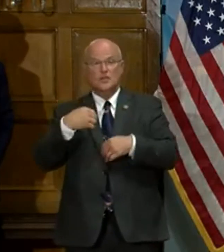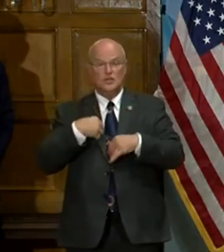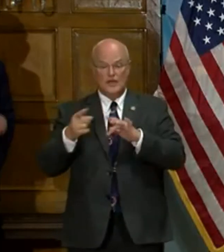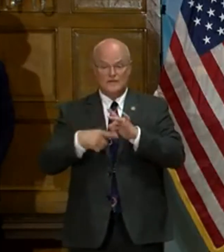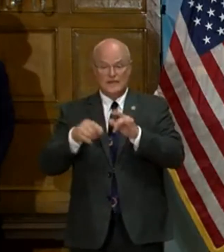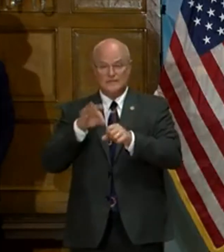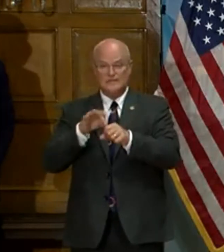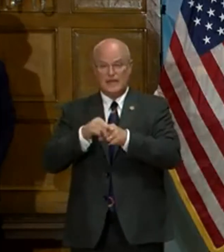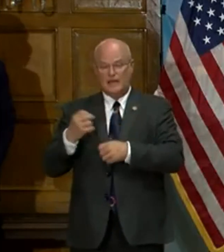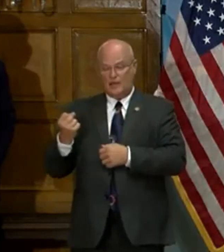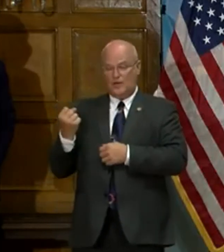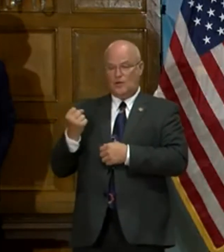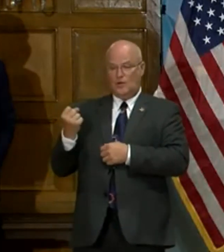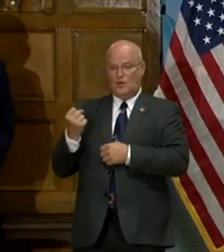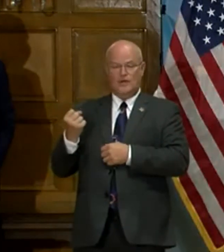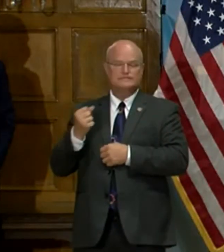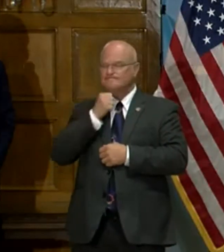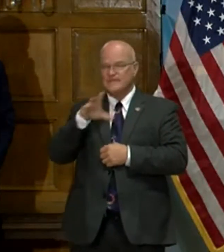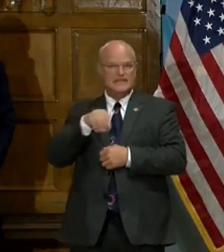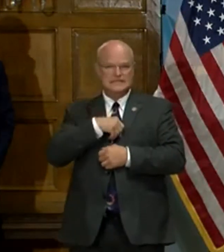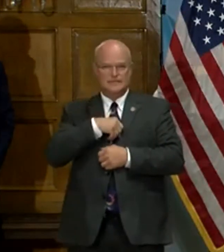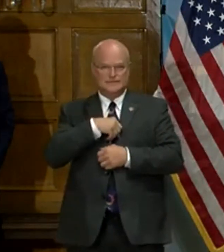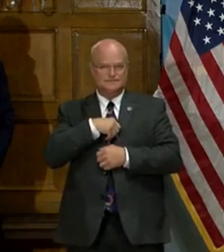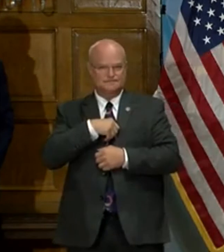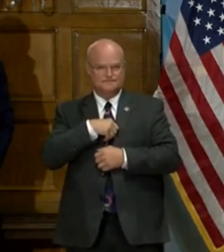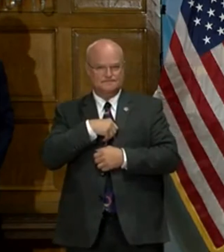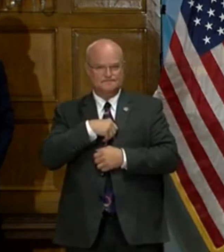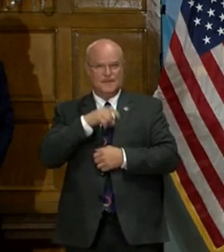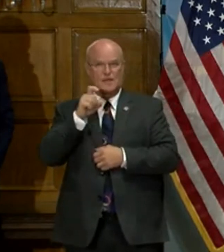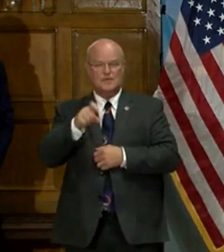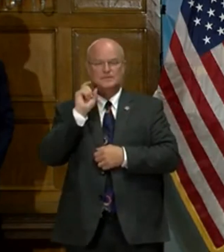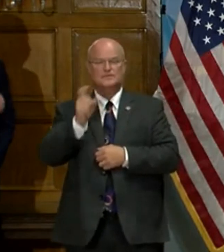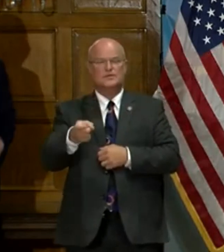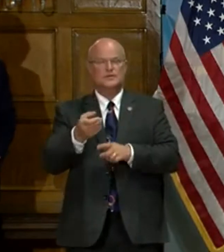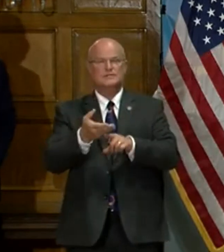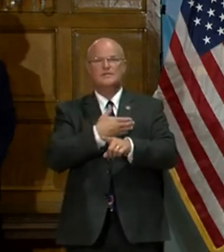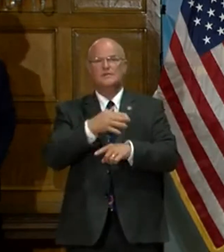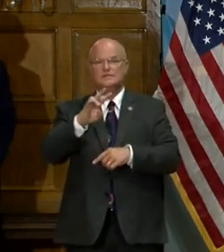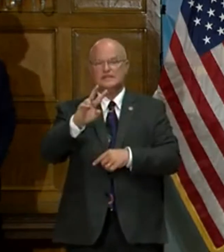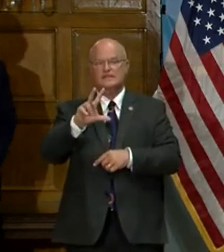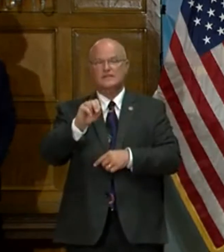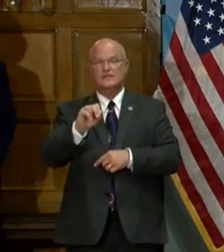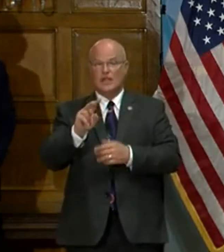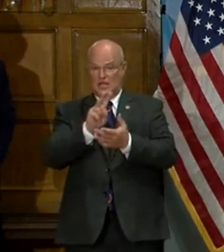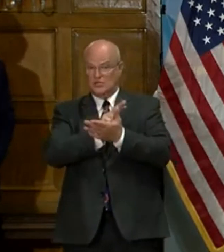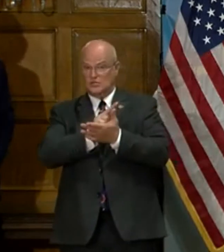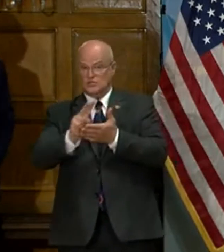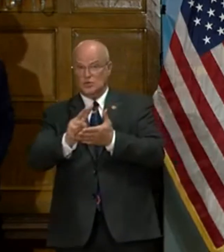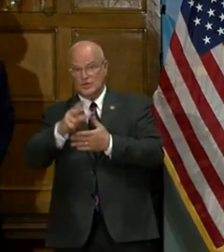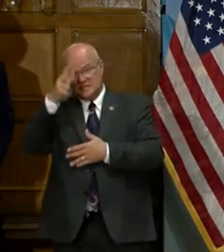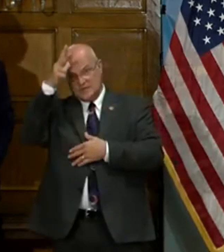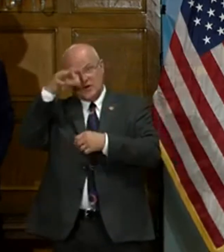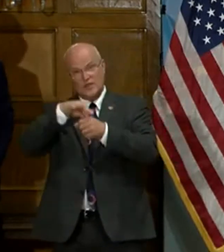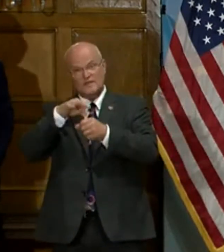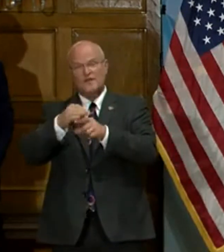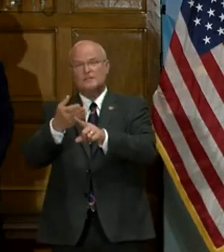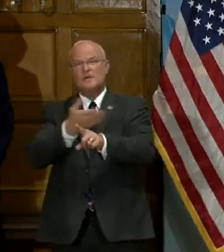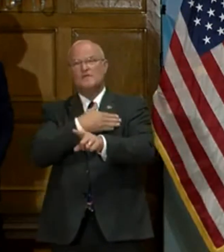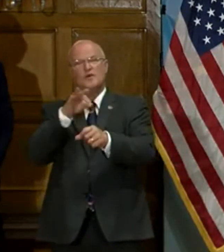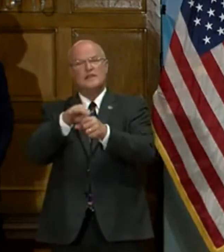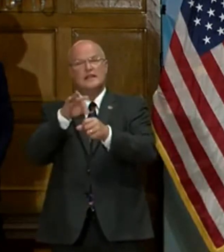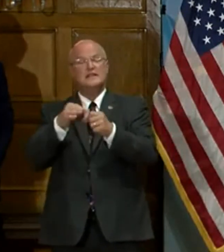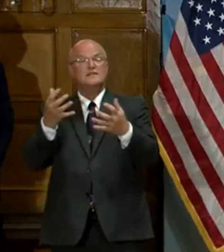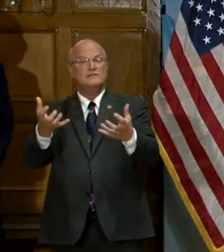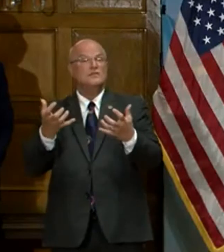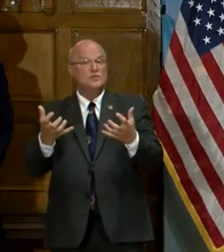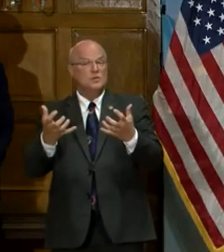that is not turned in, it will not be accepted. You also have 2 weeks of early voting ahead of the election. So